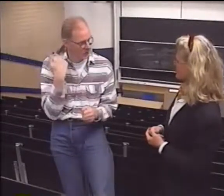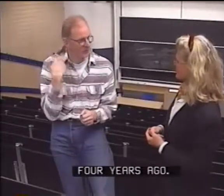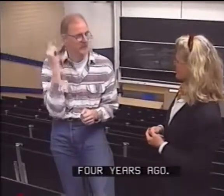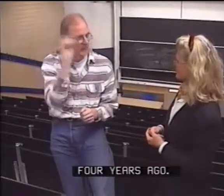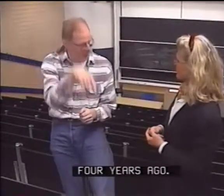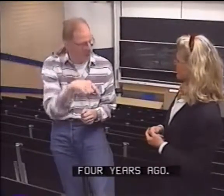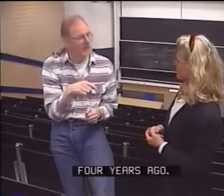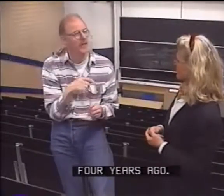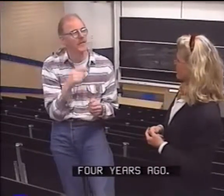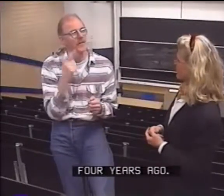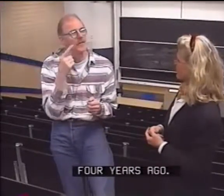Four years ago.